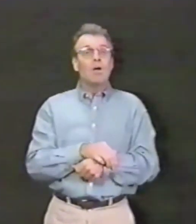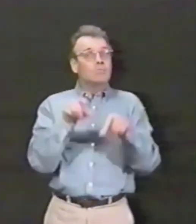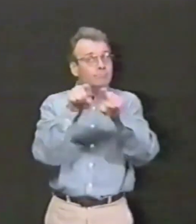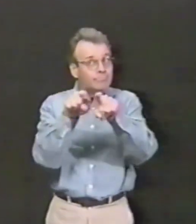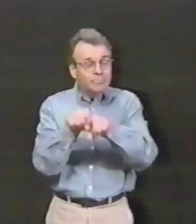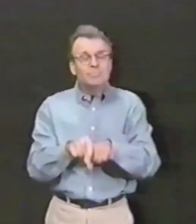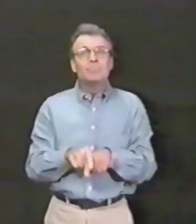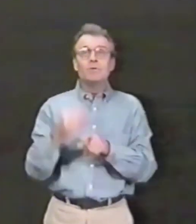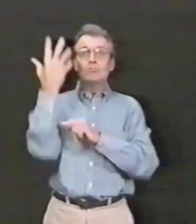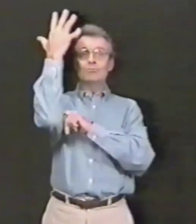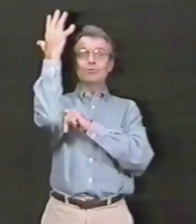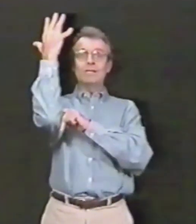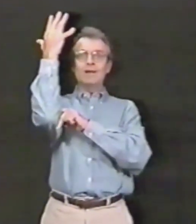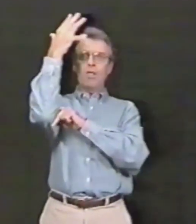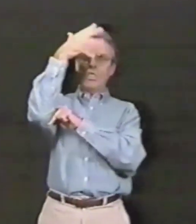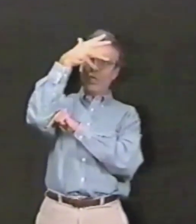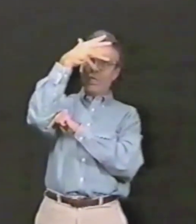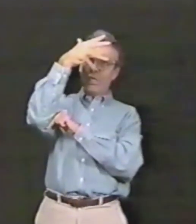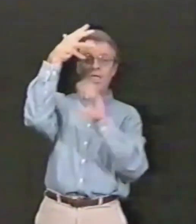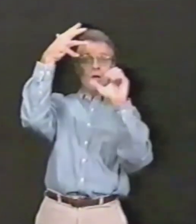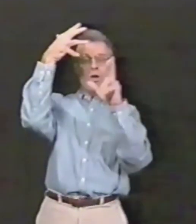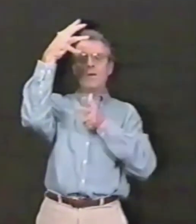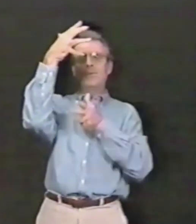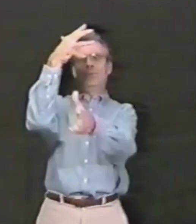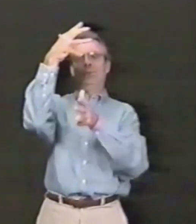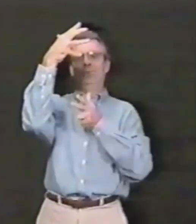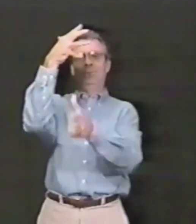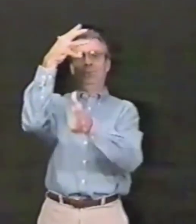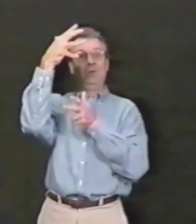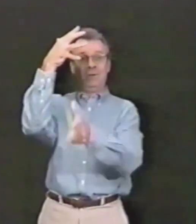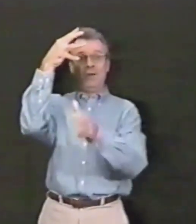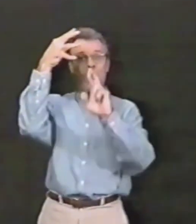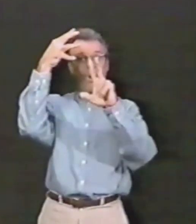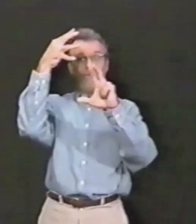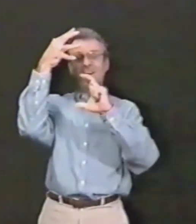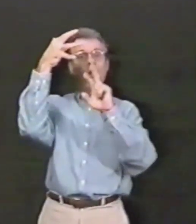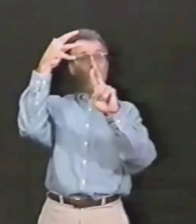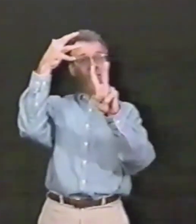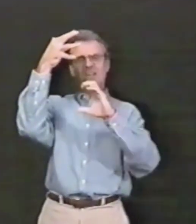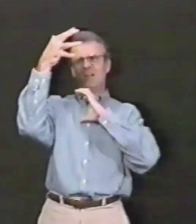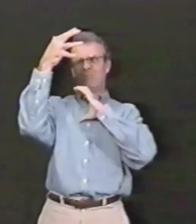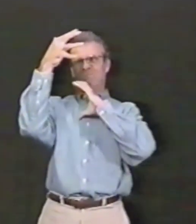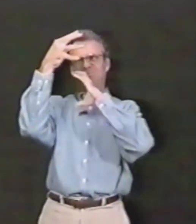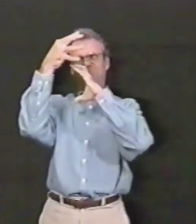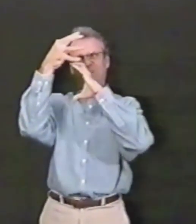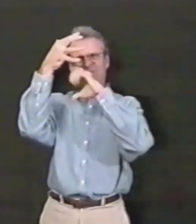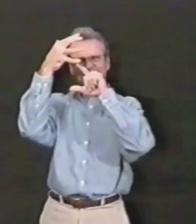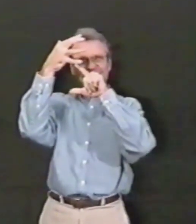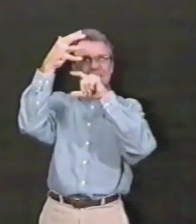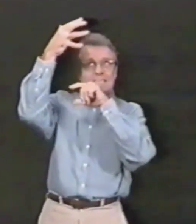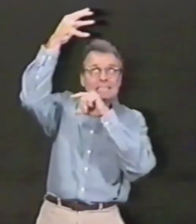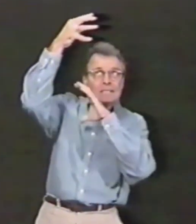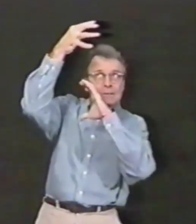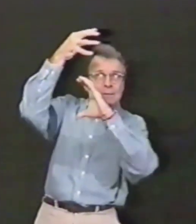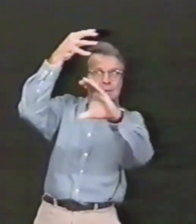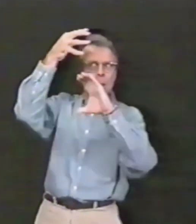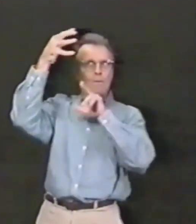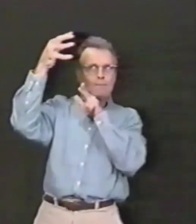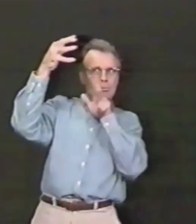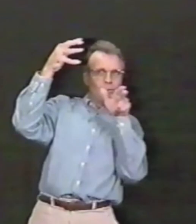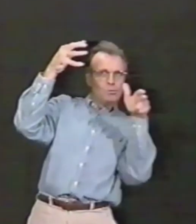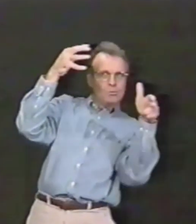Because when you're driving a car, you can take a swift left turn with no problem. A second thing to keep in mind